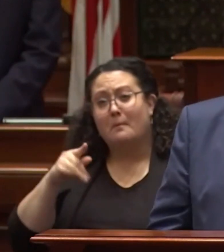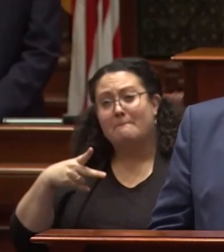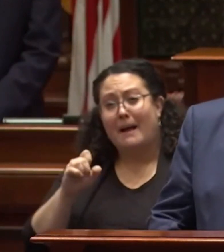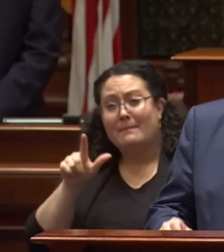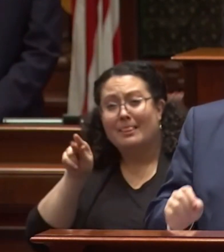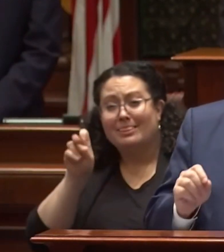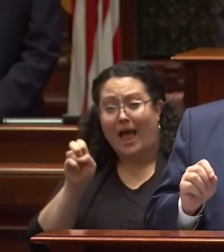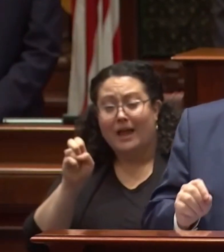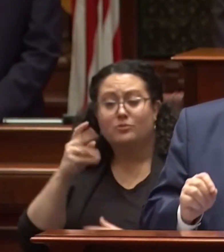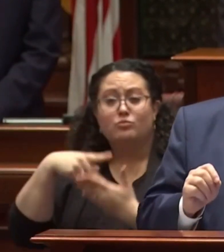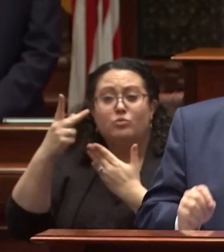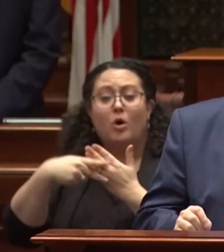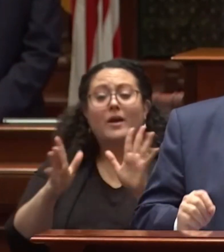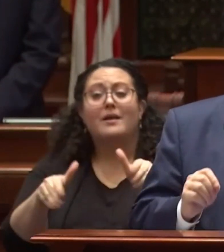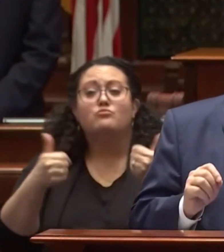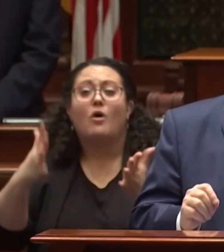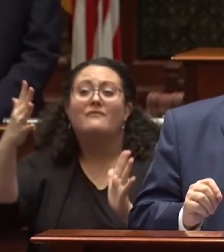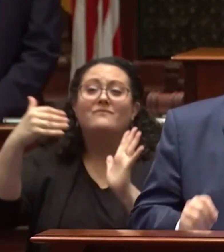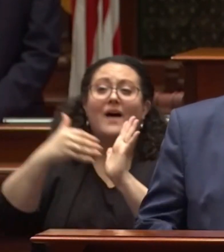Grant Program brought